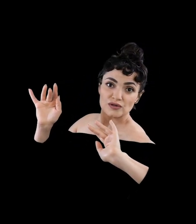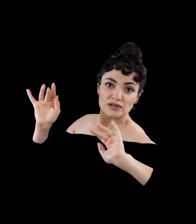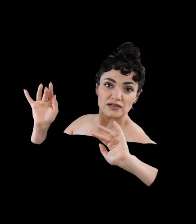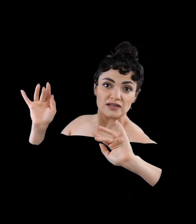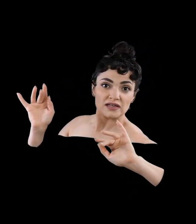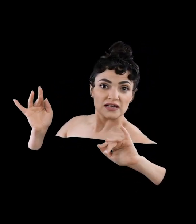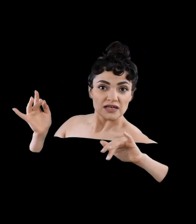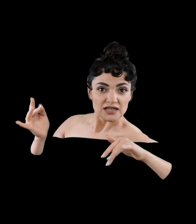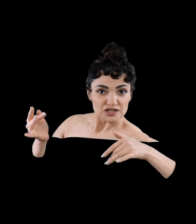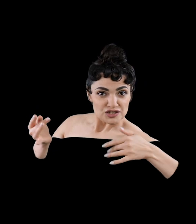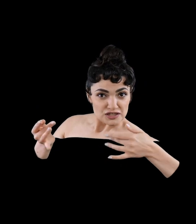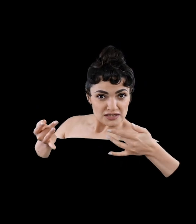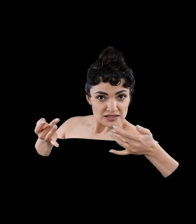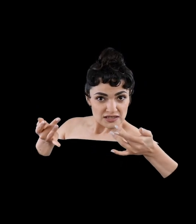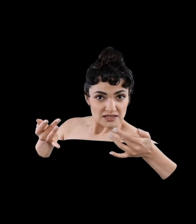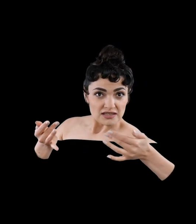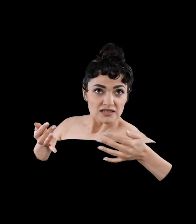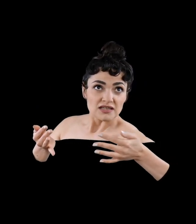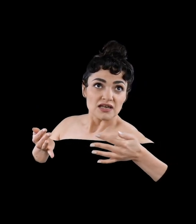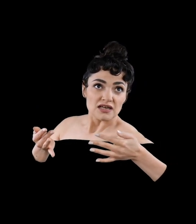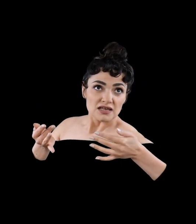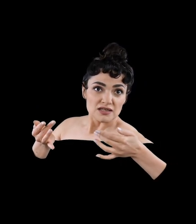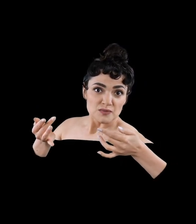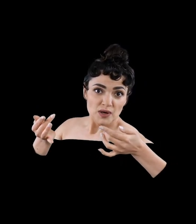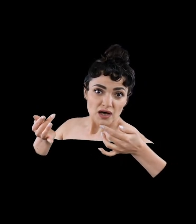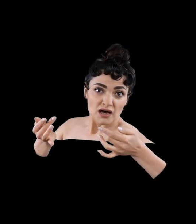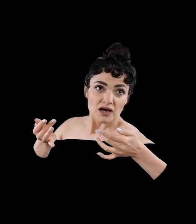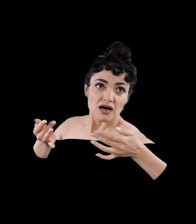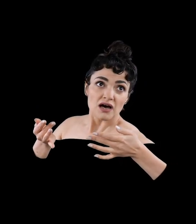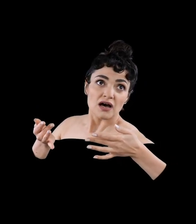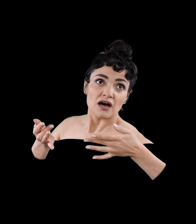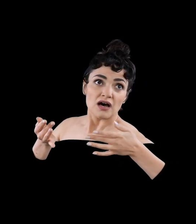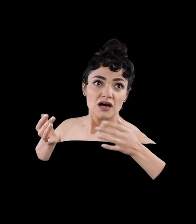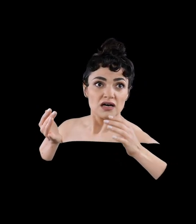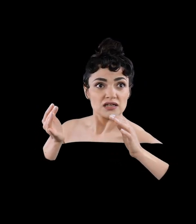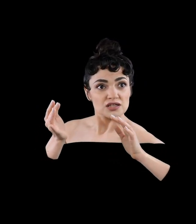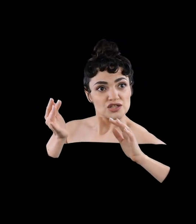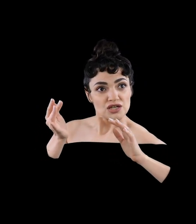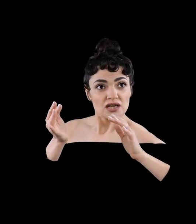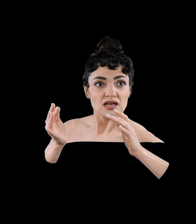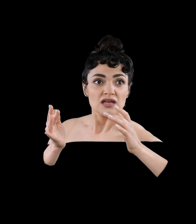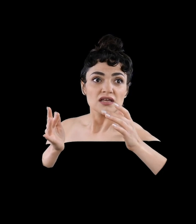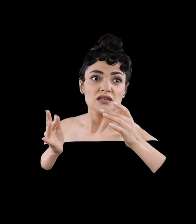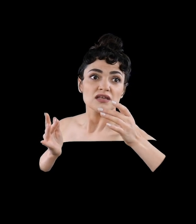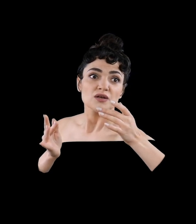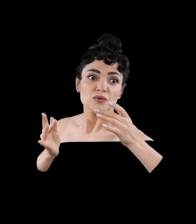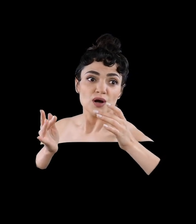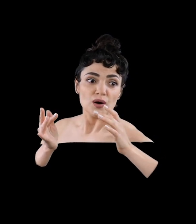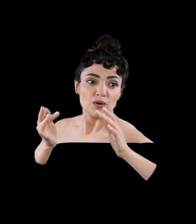And she is but a shape Growing